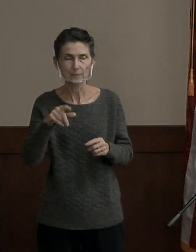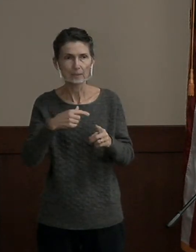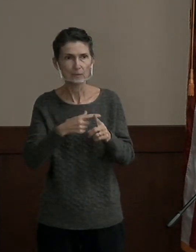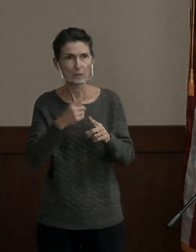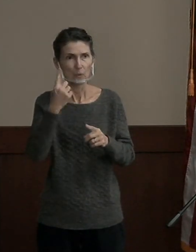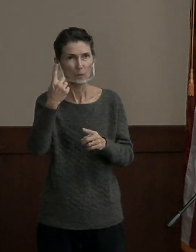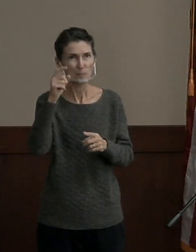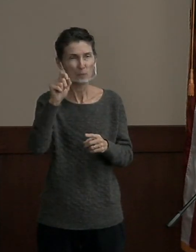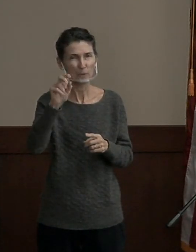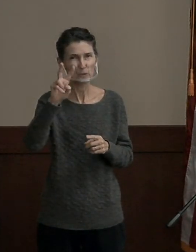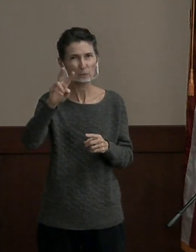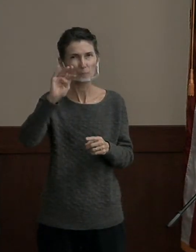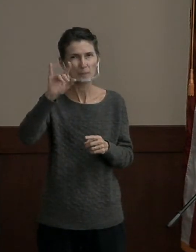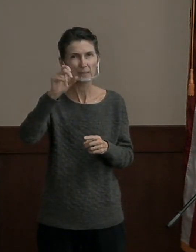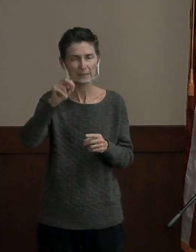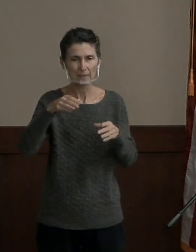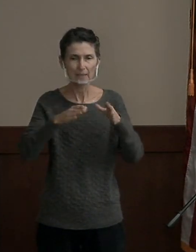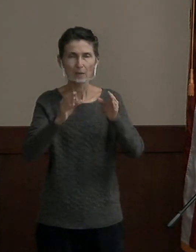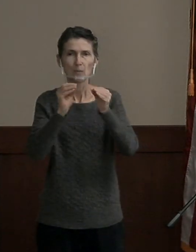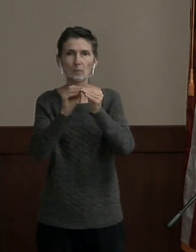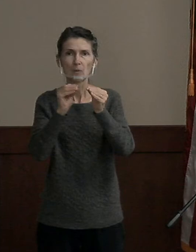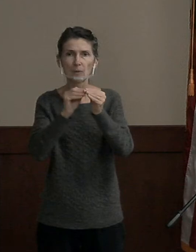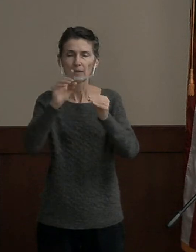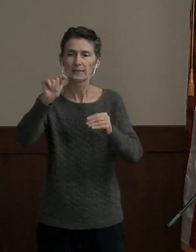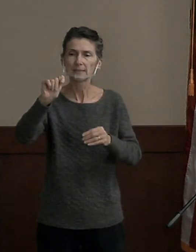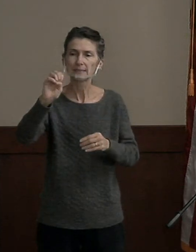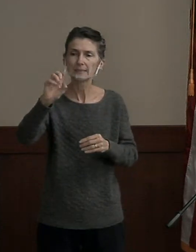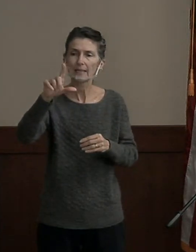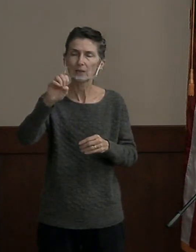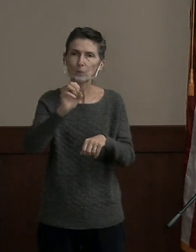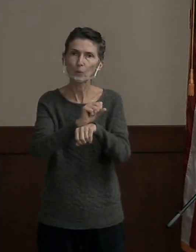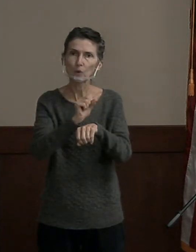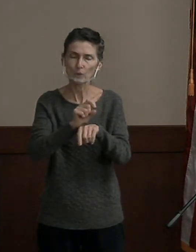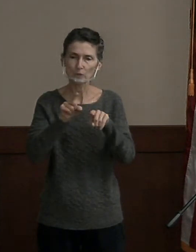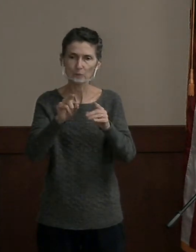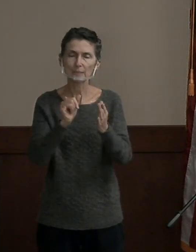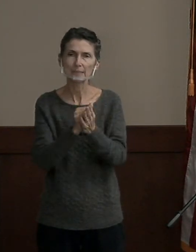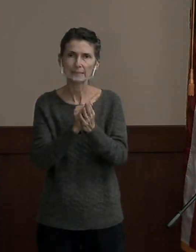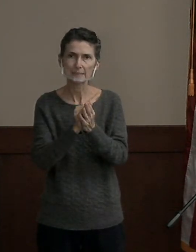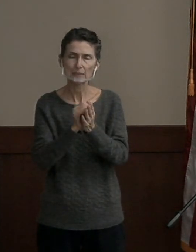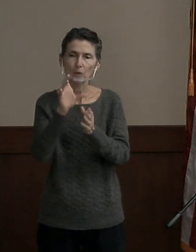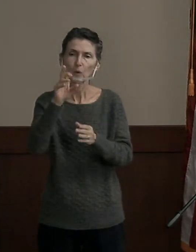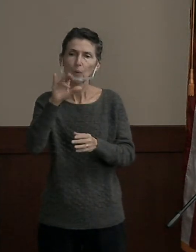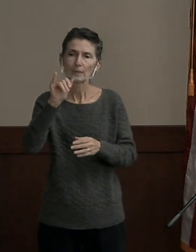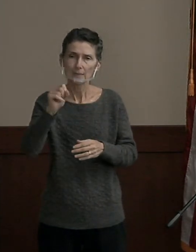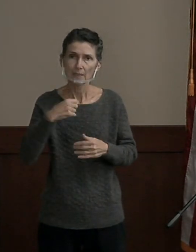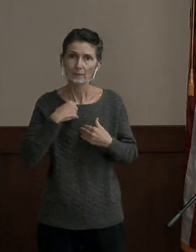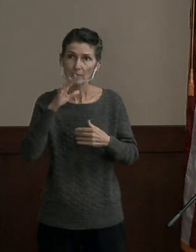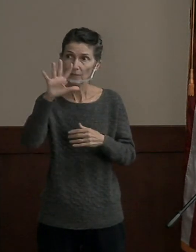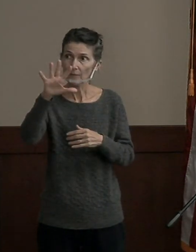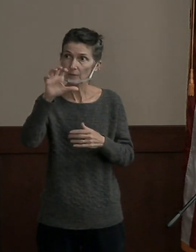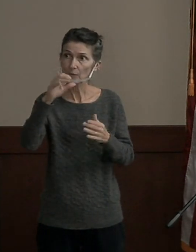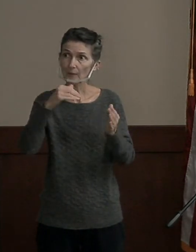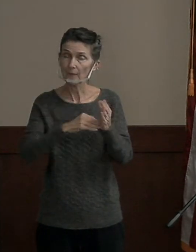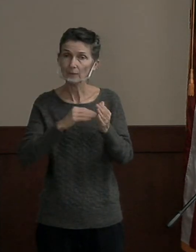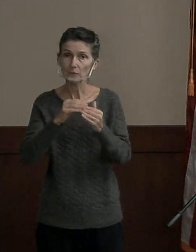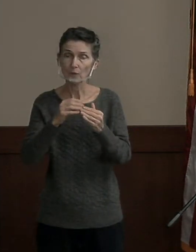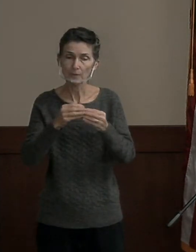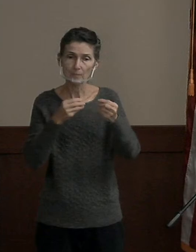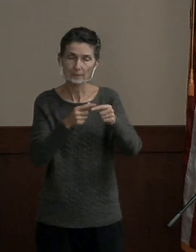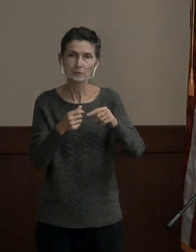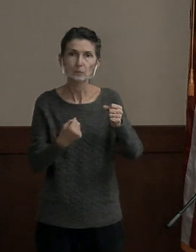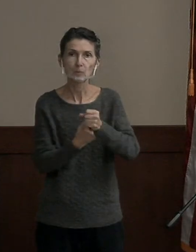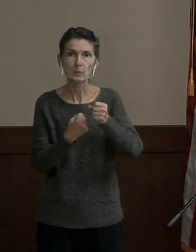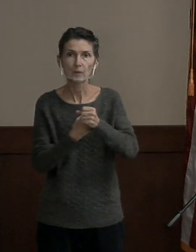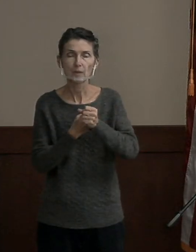approximately $1.2 million to allow for more teleworking during this crisis. There's been $500,000 spent in